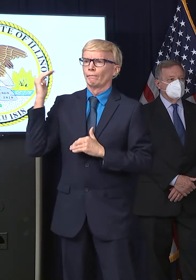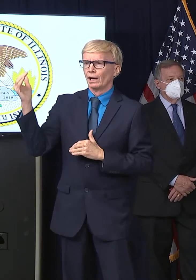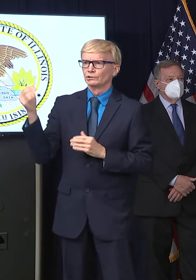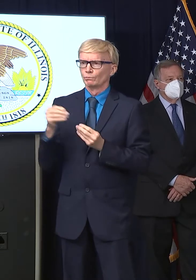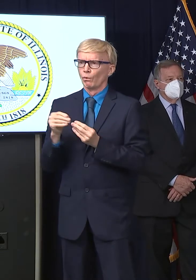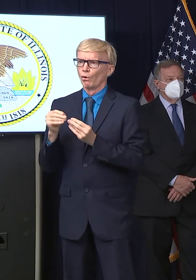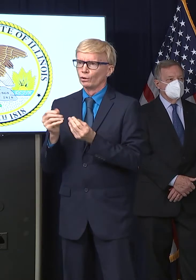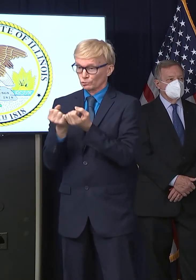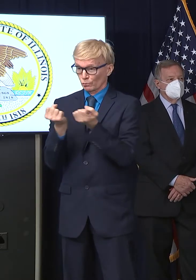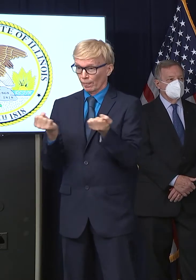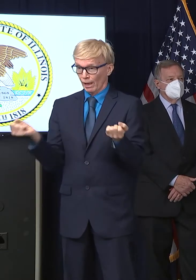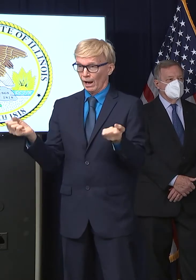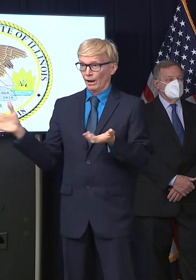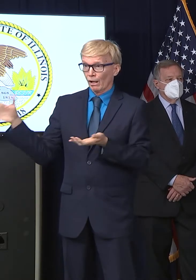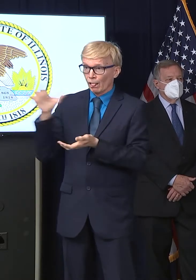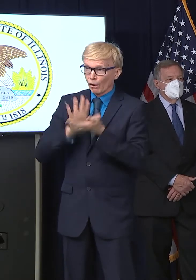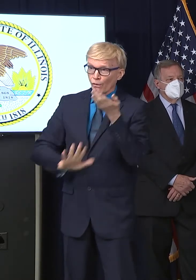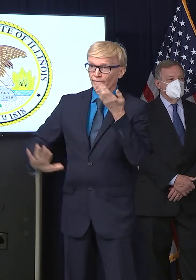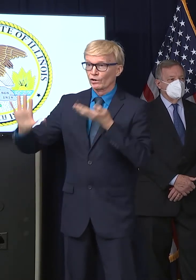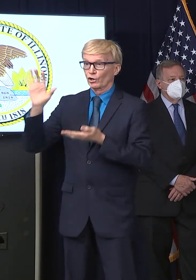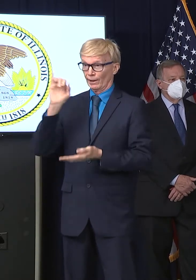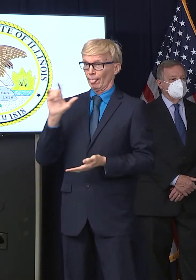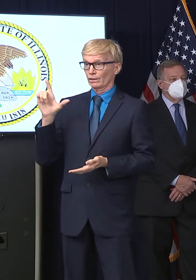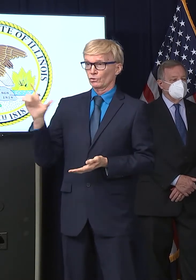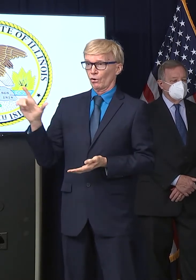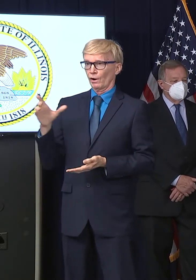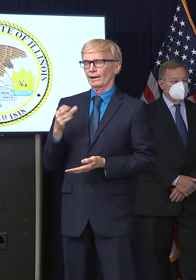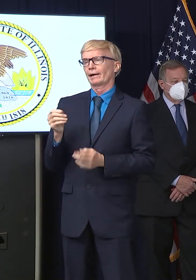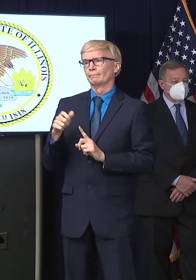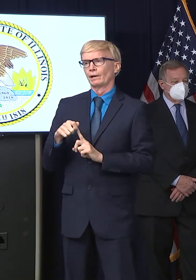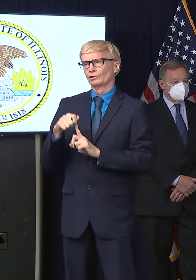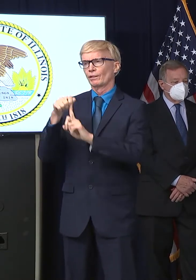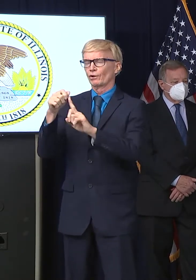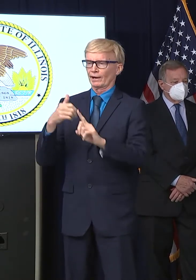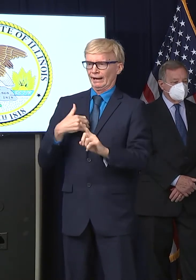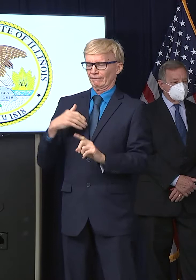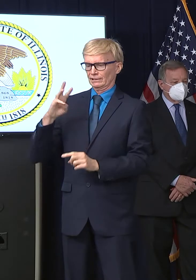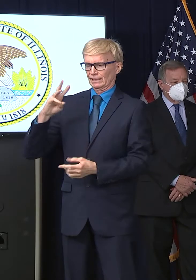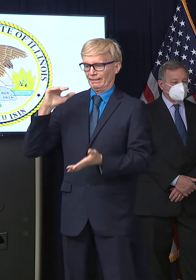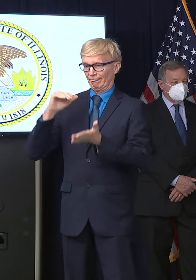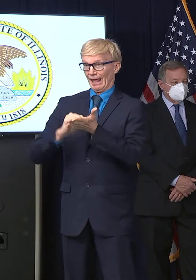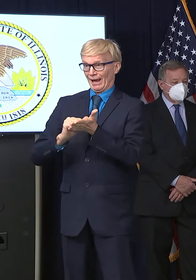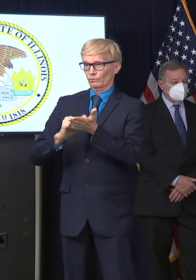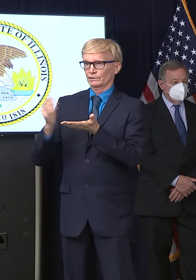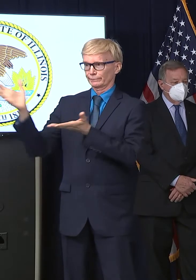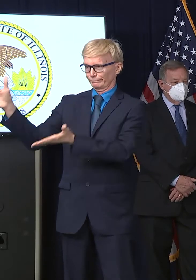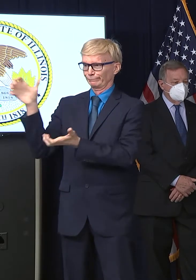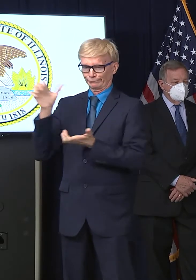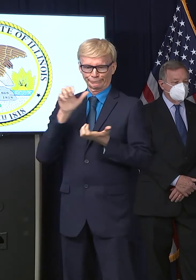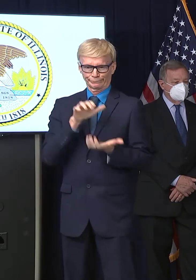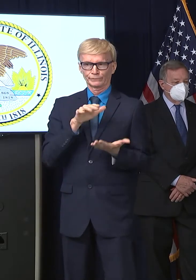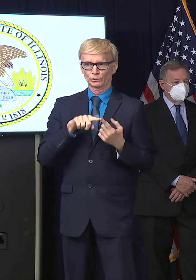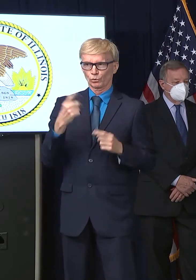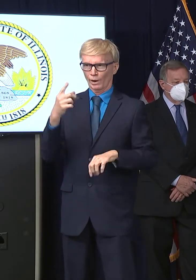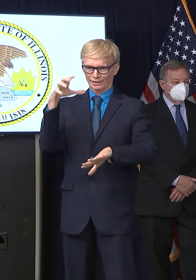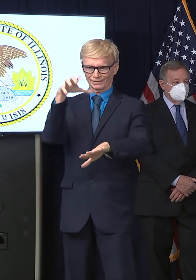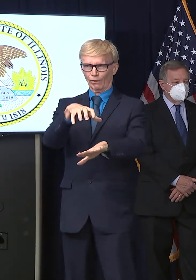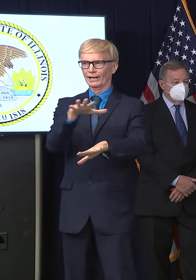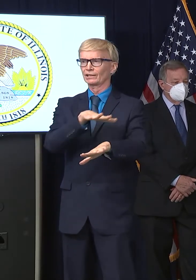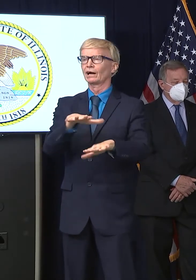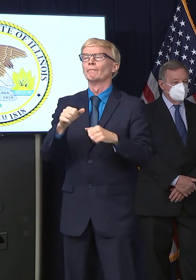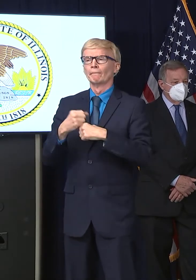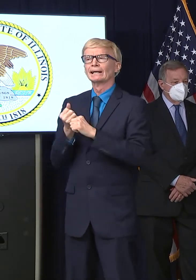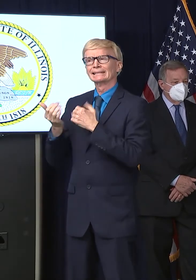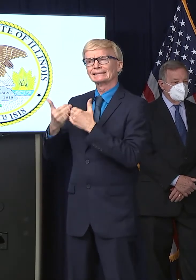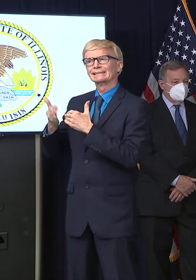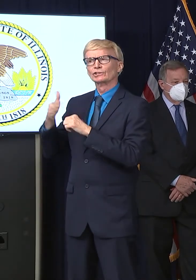supply across the state of Illinois, and then particularly bringing 6,000 per day to this location, makes it easier on its face for people